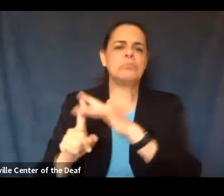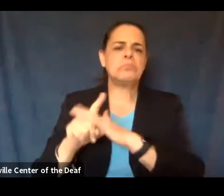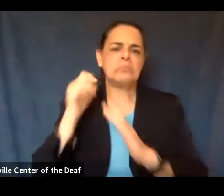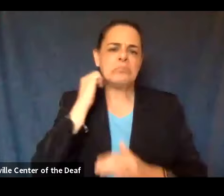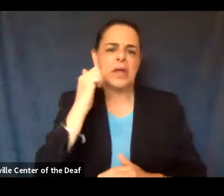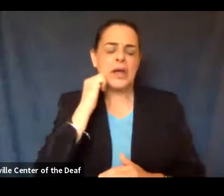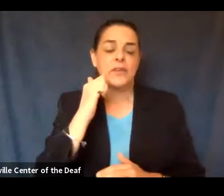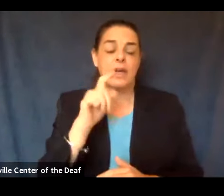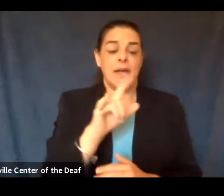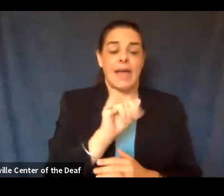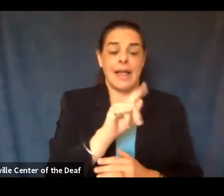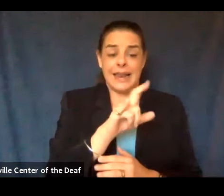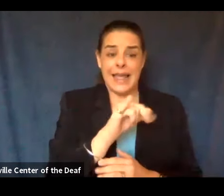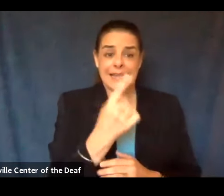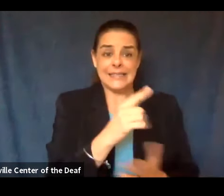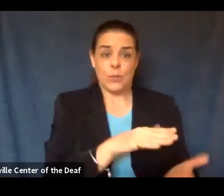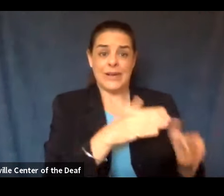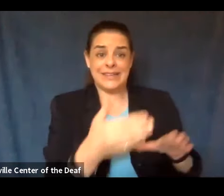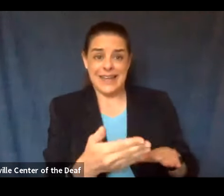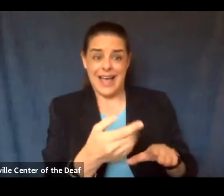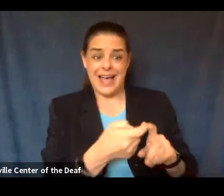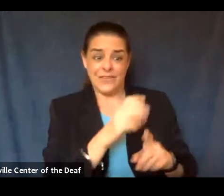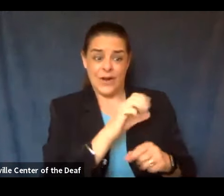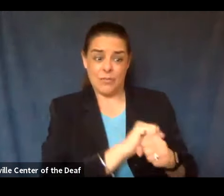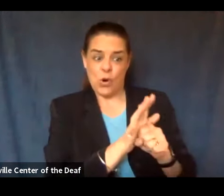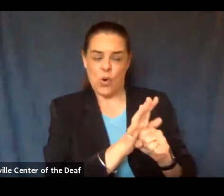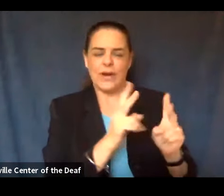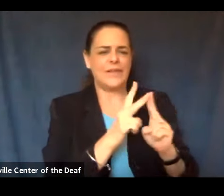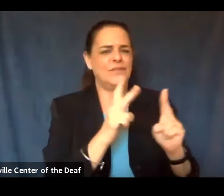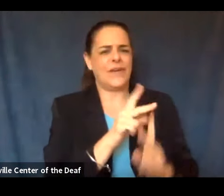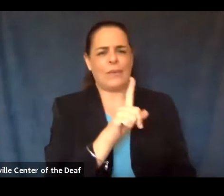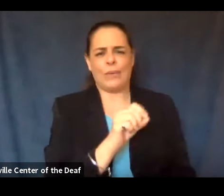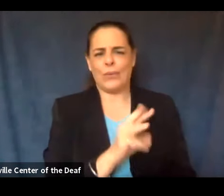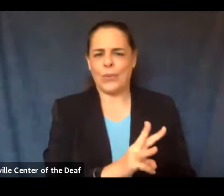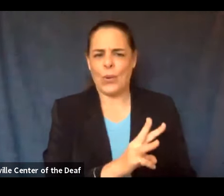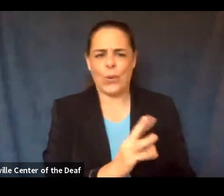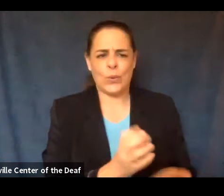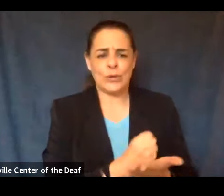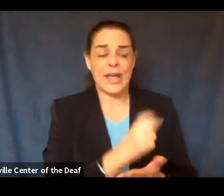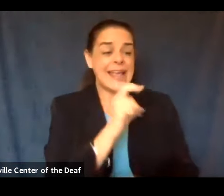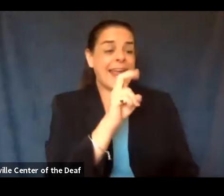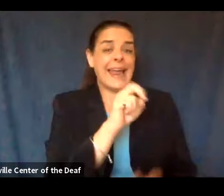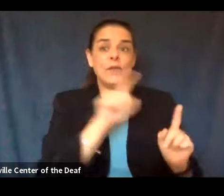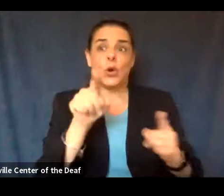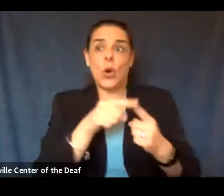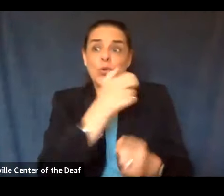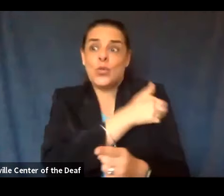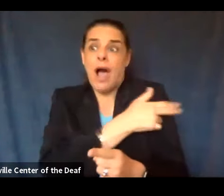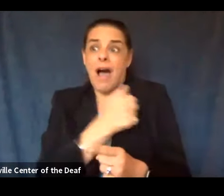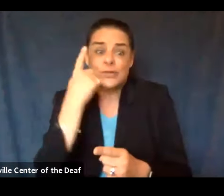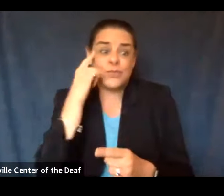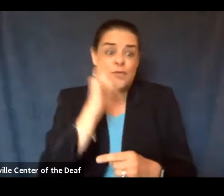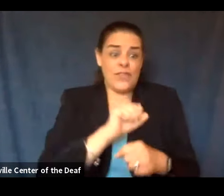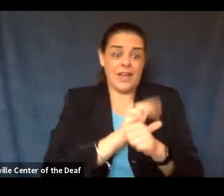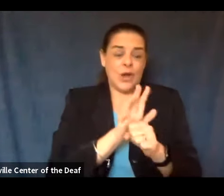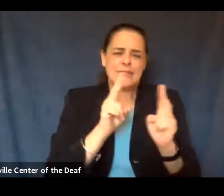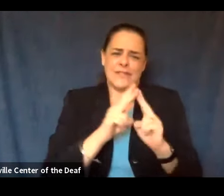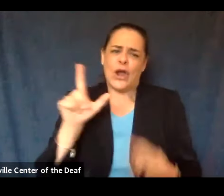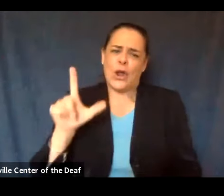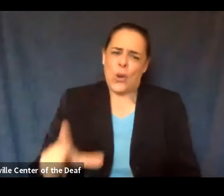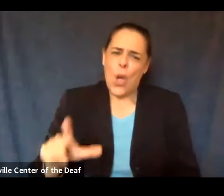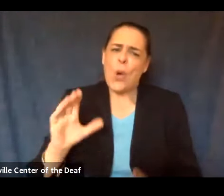somebody dying from COVID-19 is very, very low. The likelihood of them even going to the hospital for COVID-19 is very, very low.